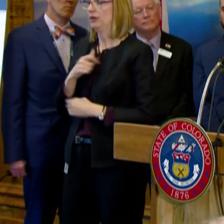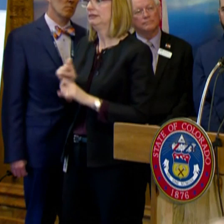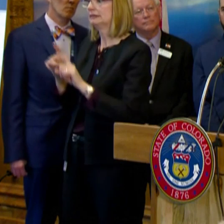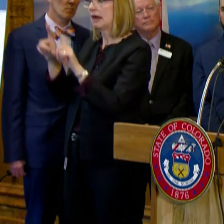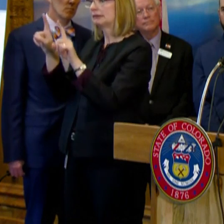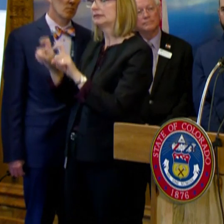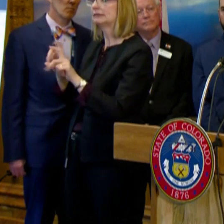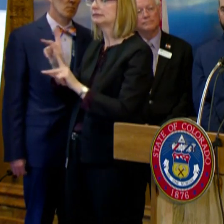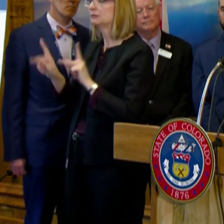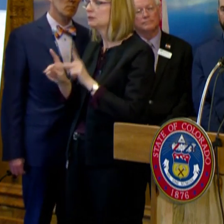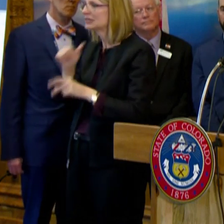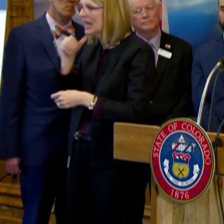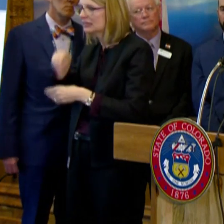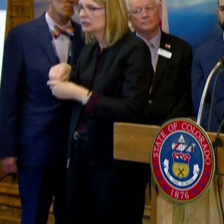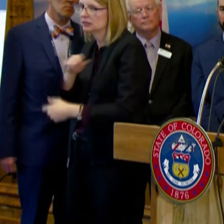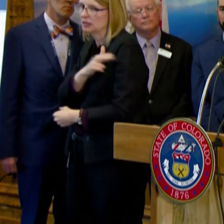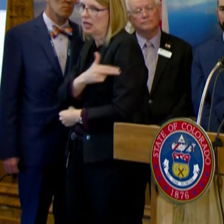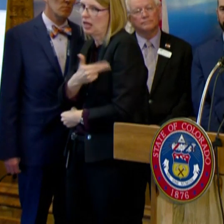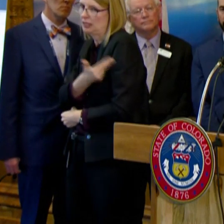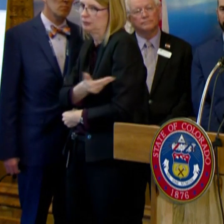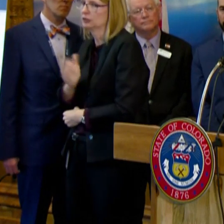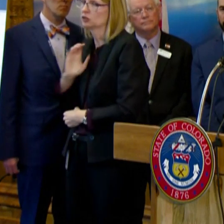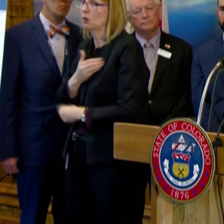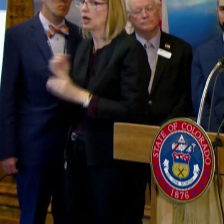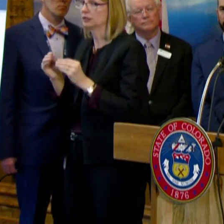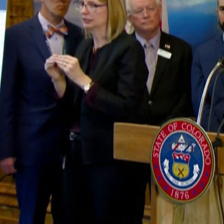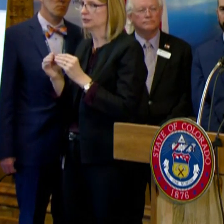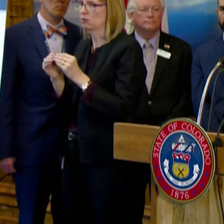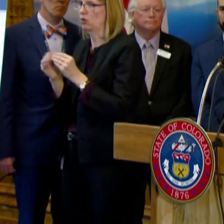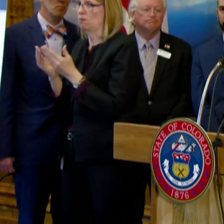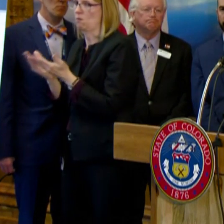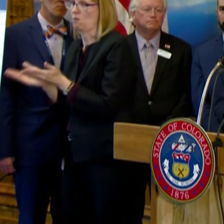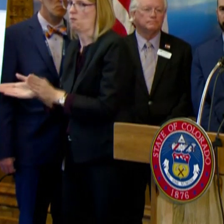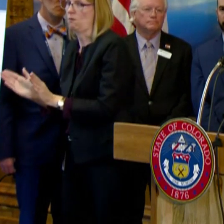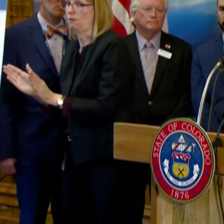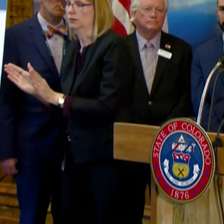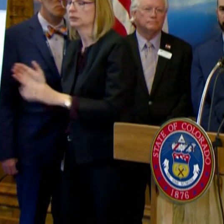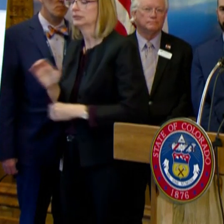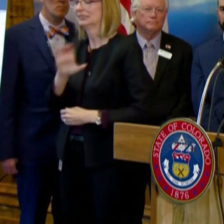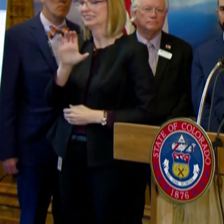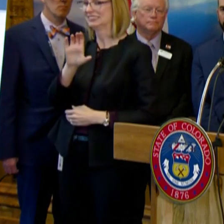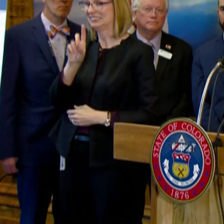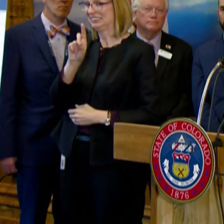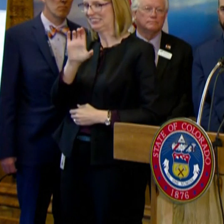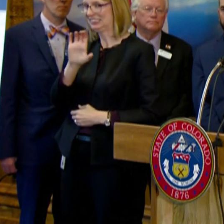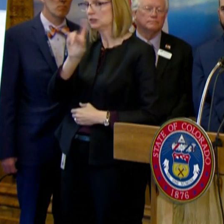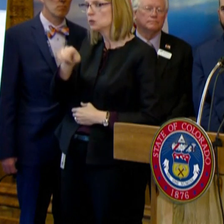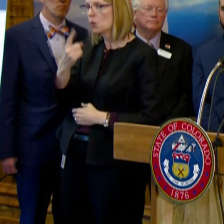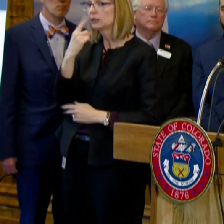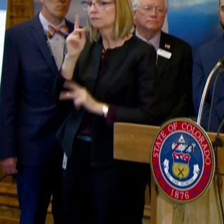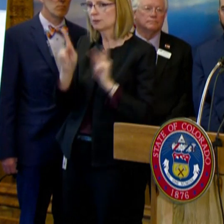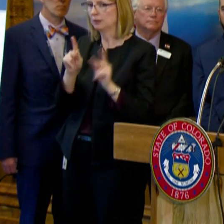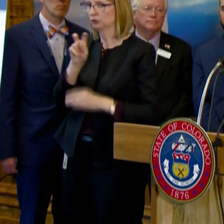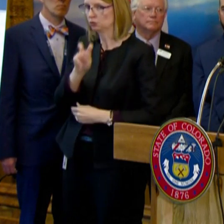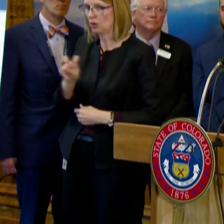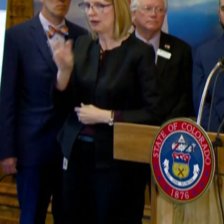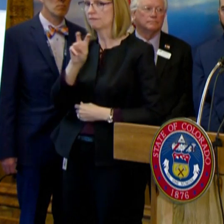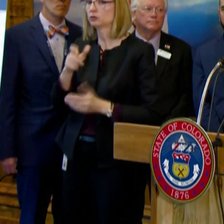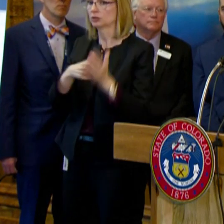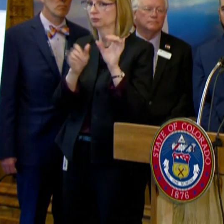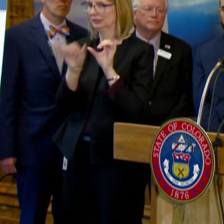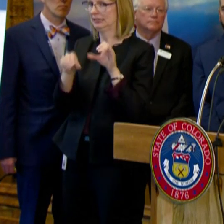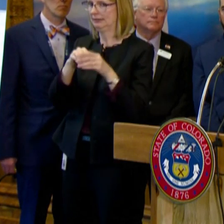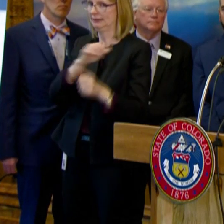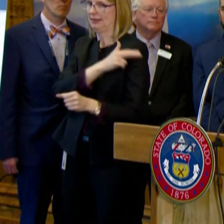necessarily hospitalized. So currently the CDC recommendation around individuals who have traveled is that those individuals be hospitalized. We are